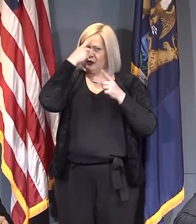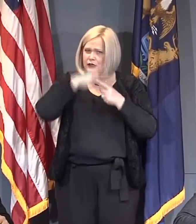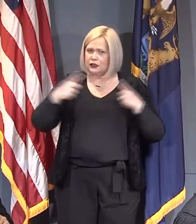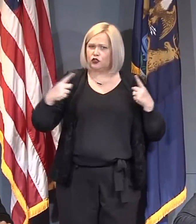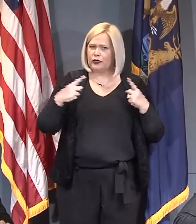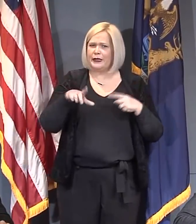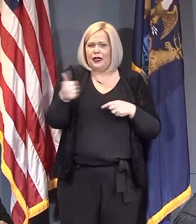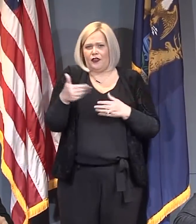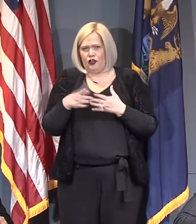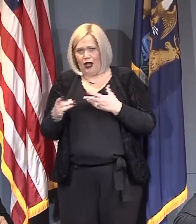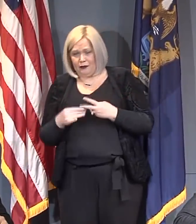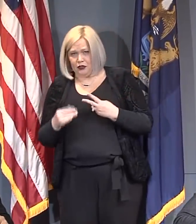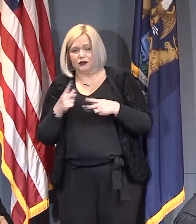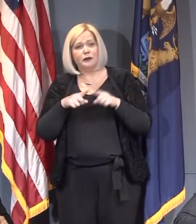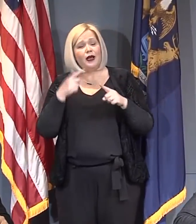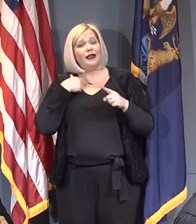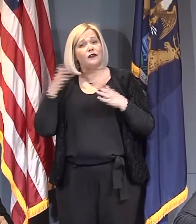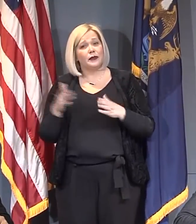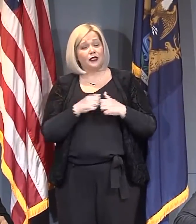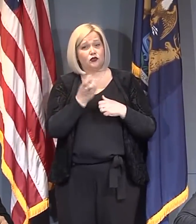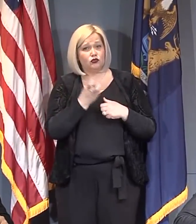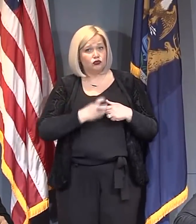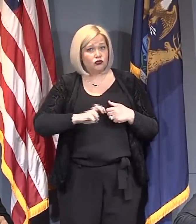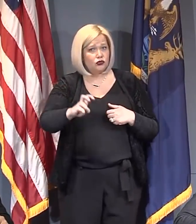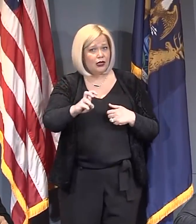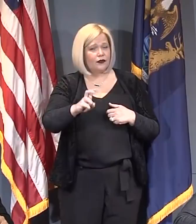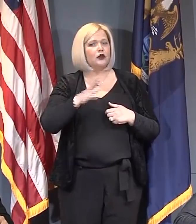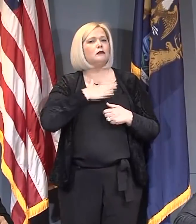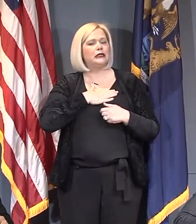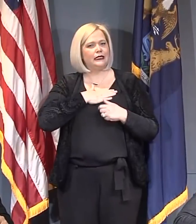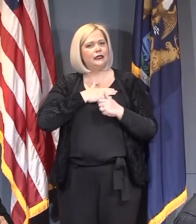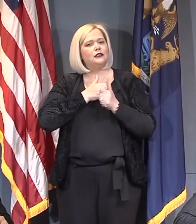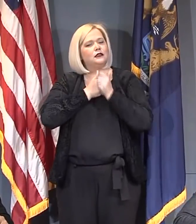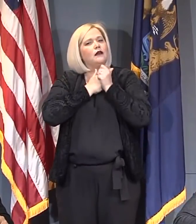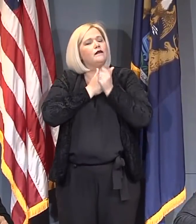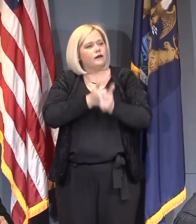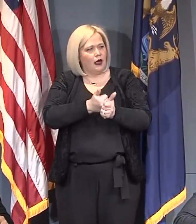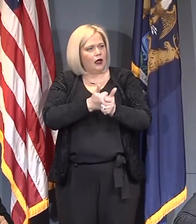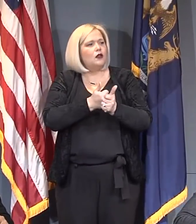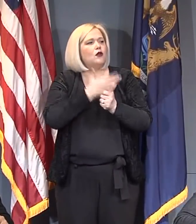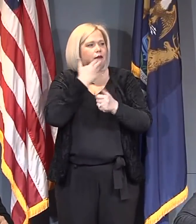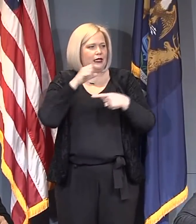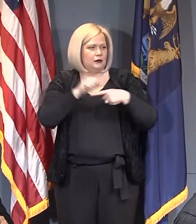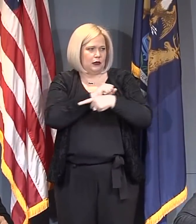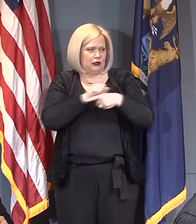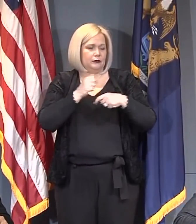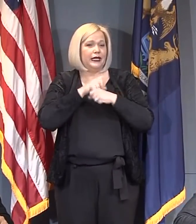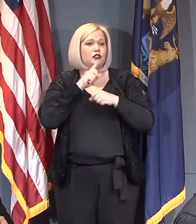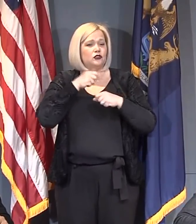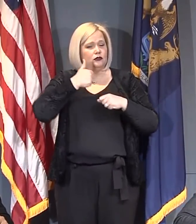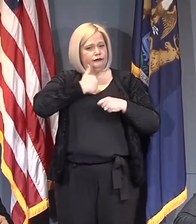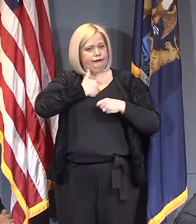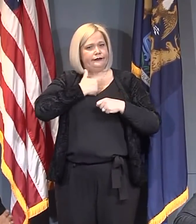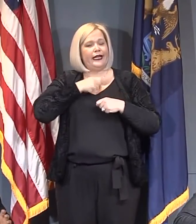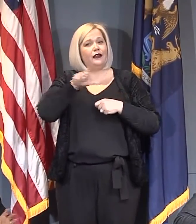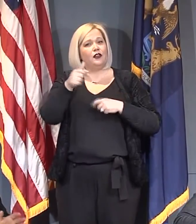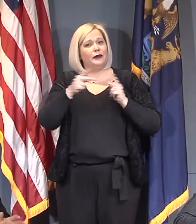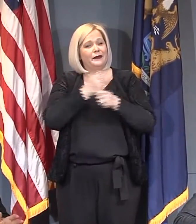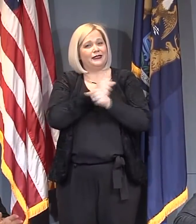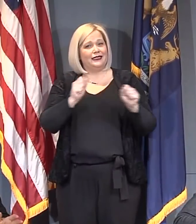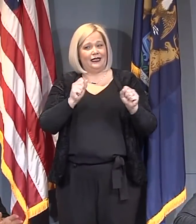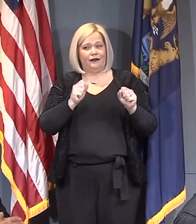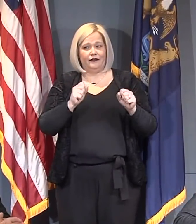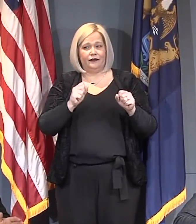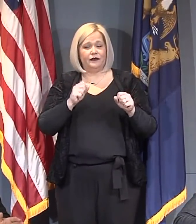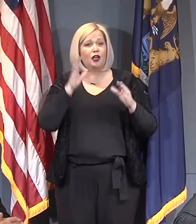be traveling, that they observe those best practices and keep themselves and others safe. I hope people don't